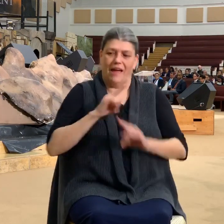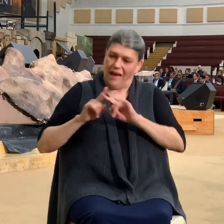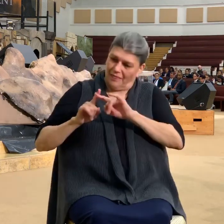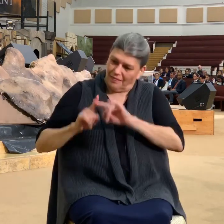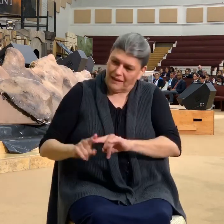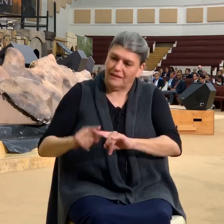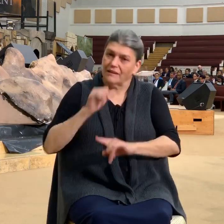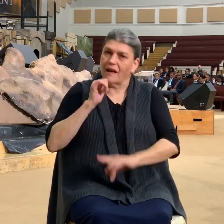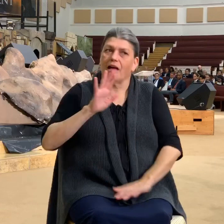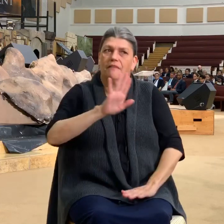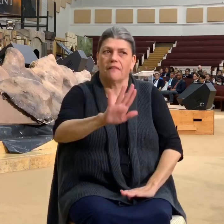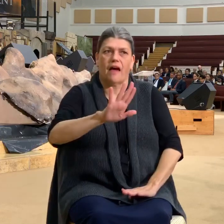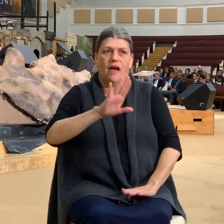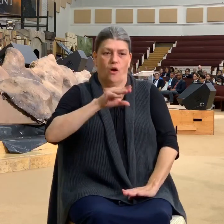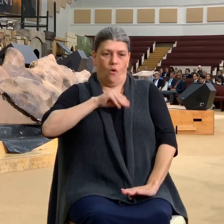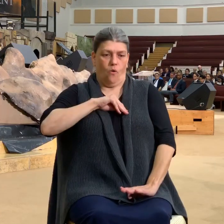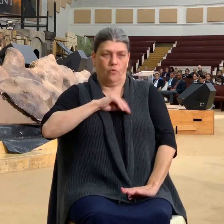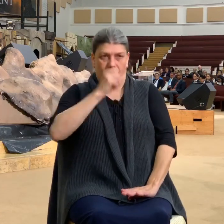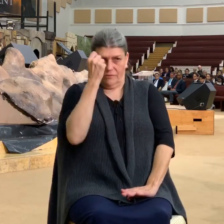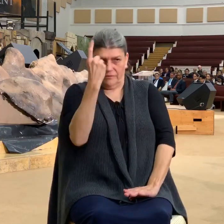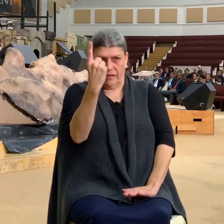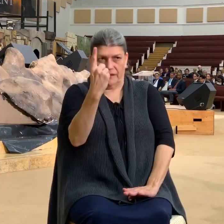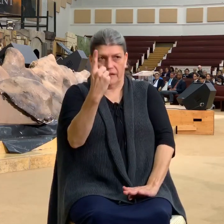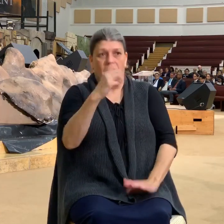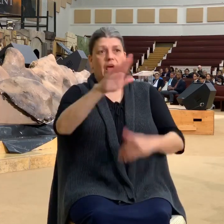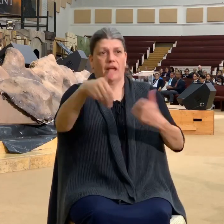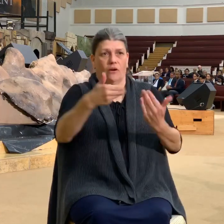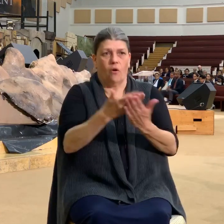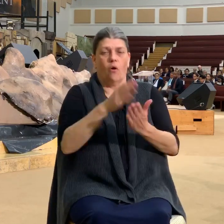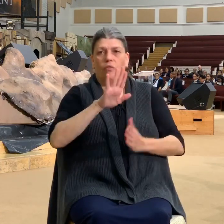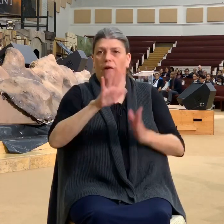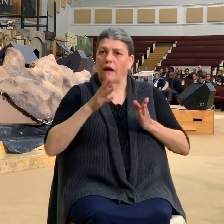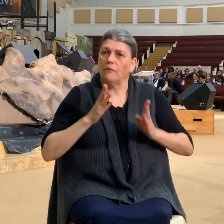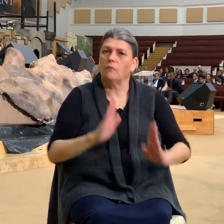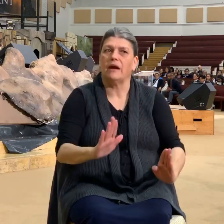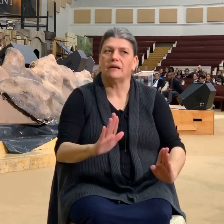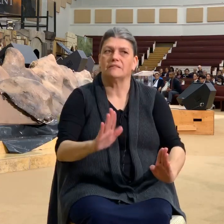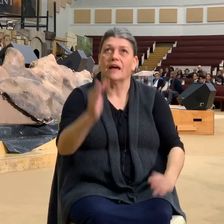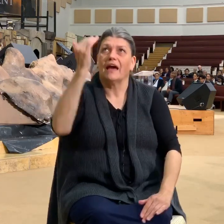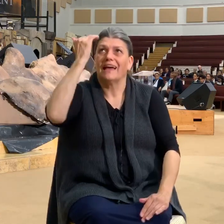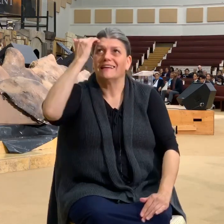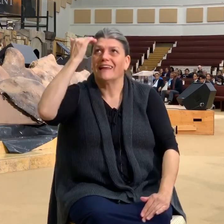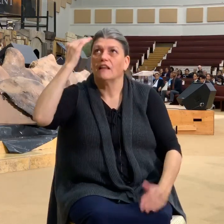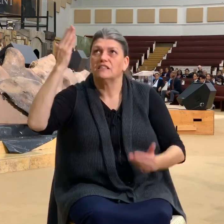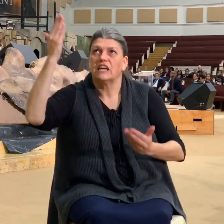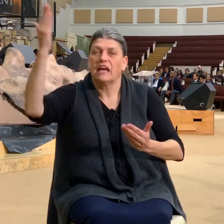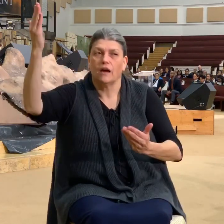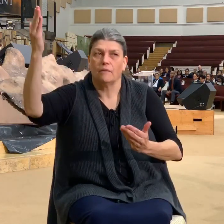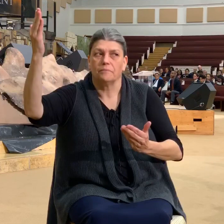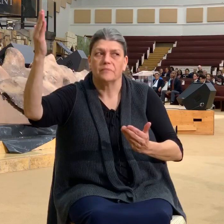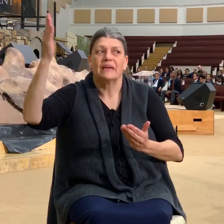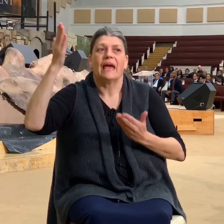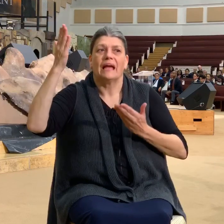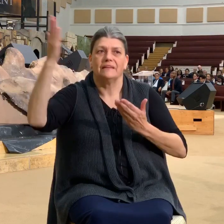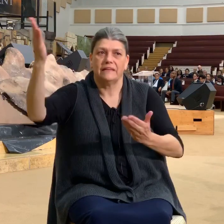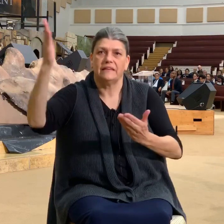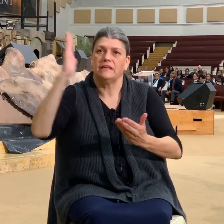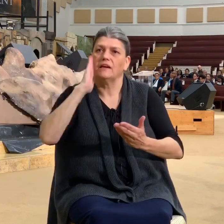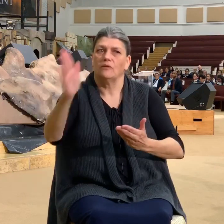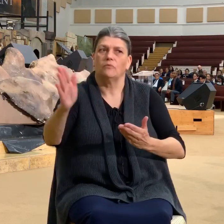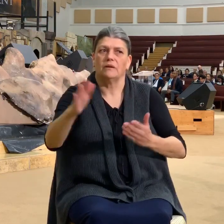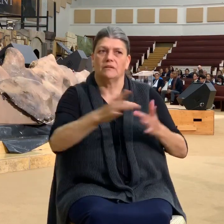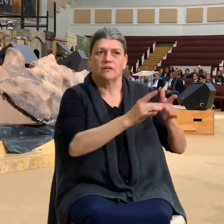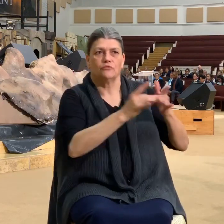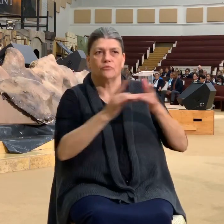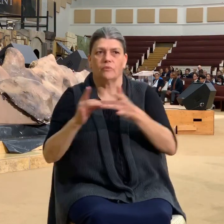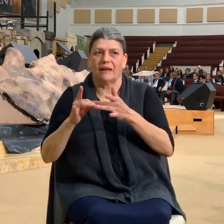own understanding. In all thy ways acknowledge him, and he shall direct